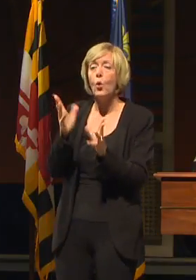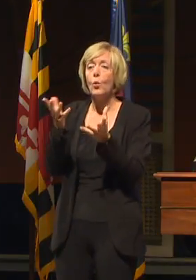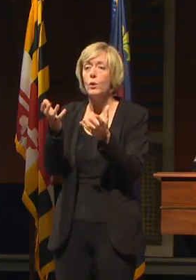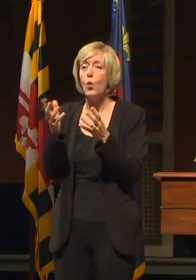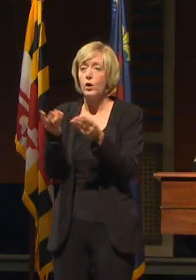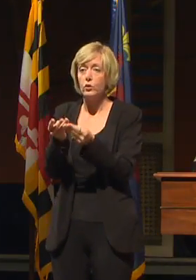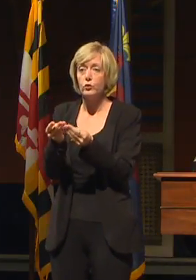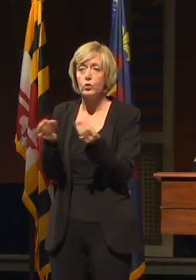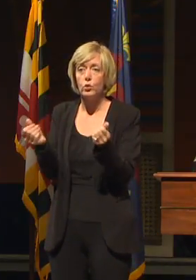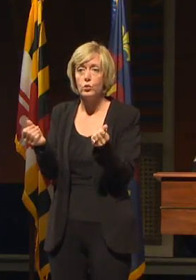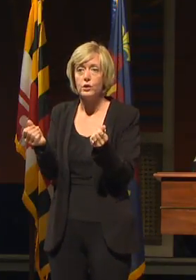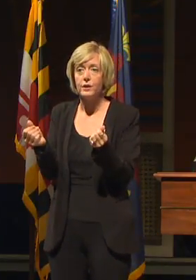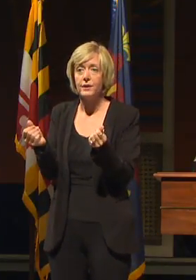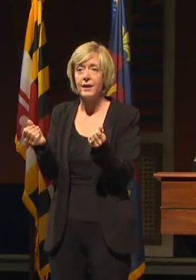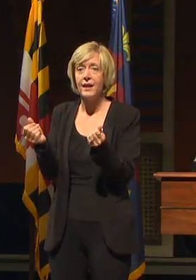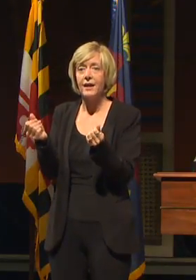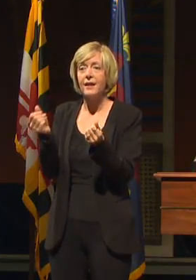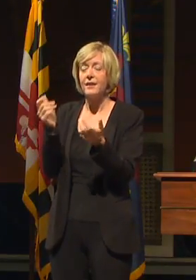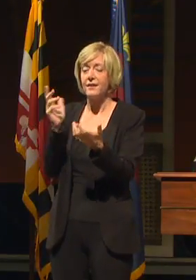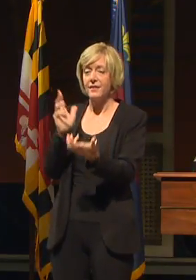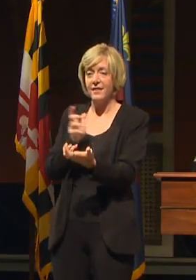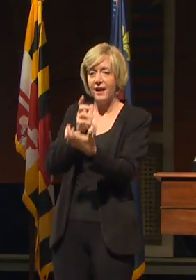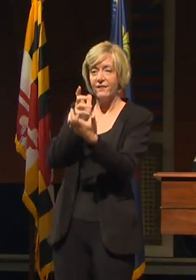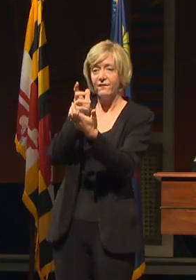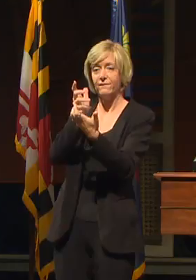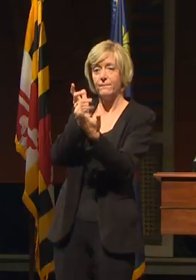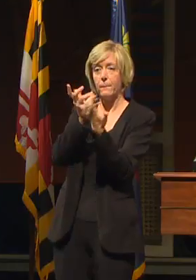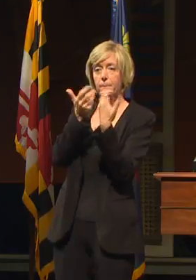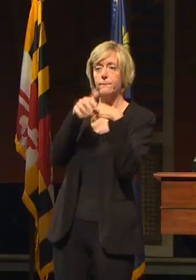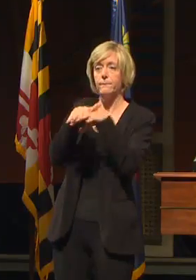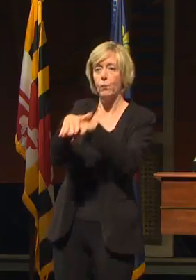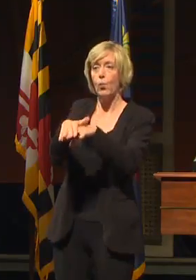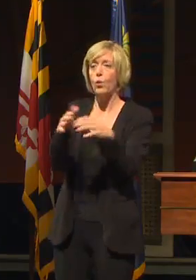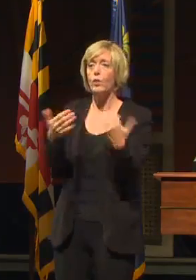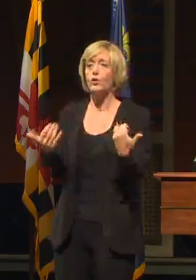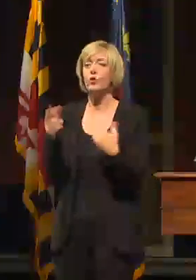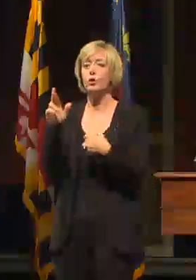for a solution that fits within the existing right-of-way of the roadway that's out there today.